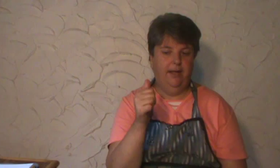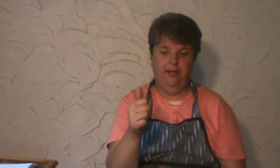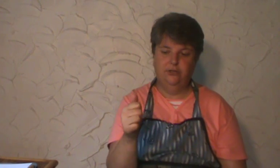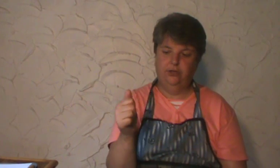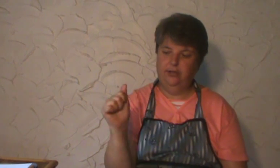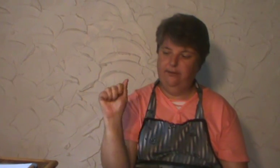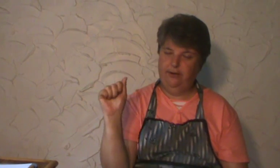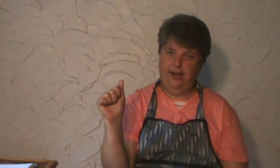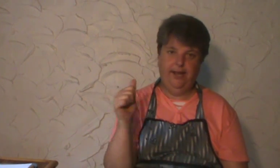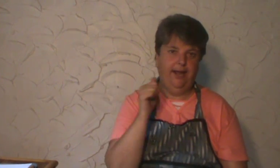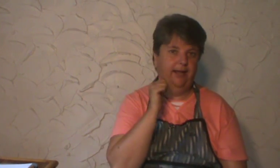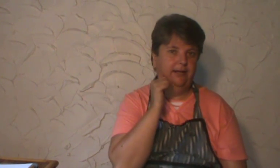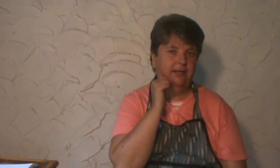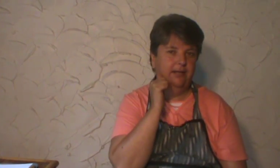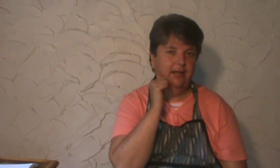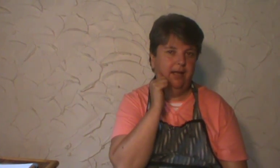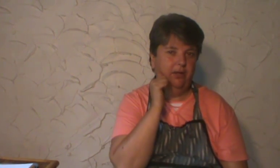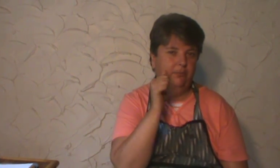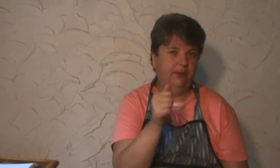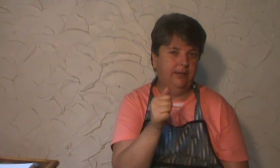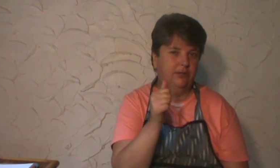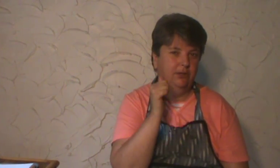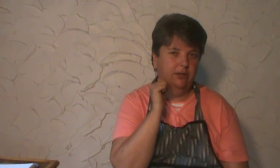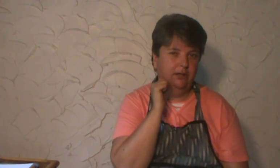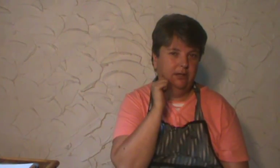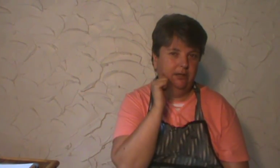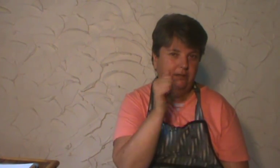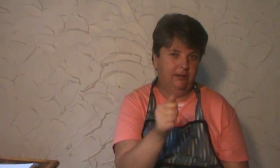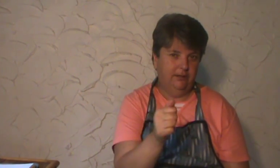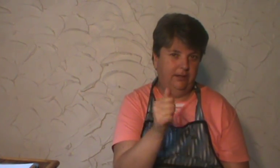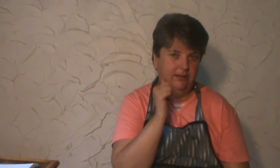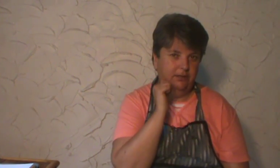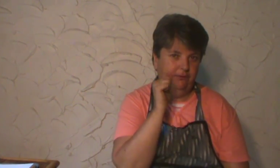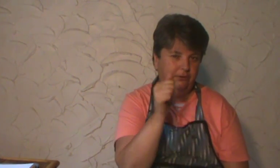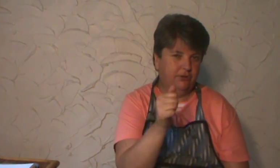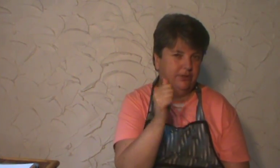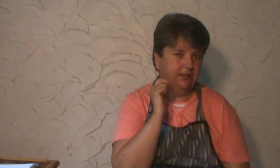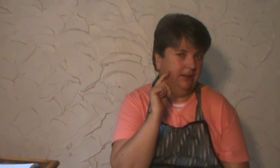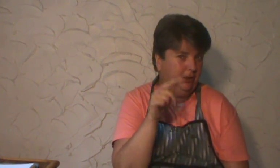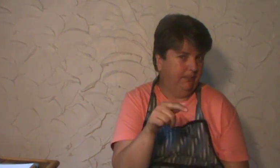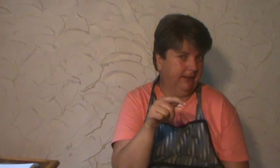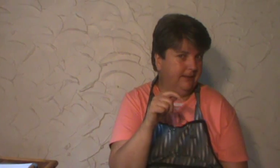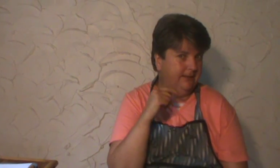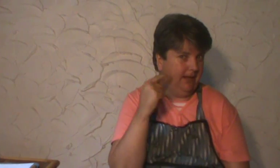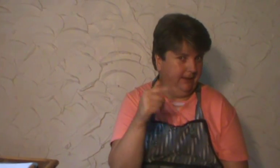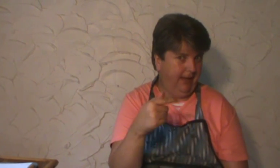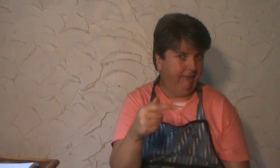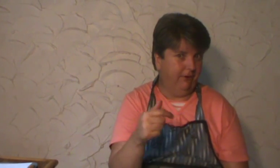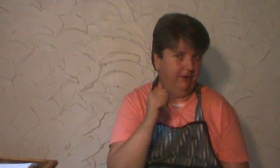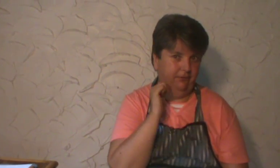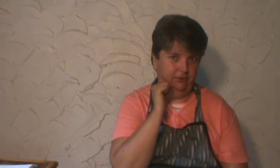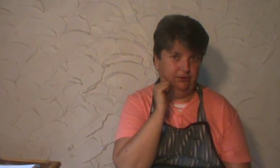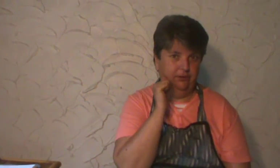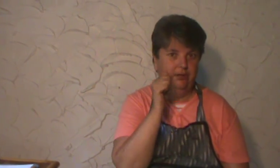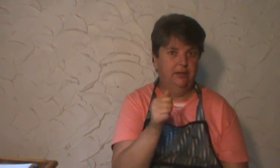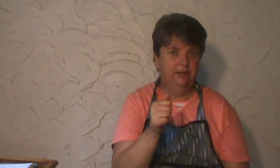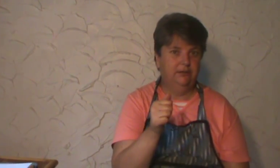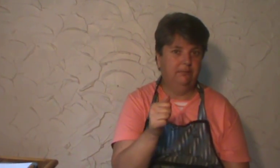And so you're going to have an A hand, and you bring it into the future just a little bit because it's not that far in the future.